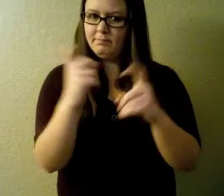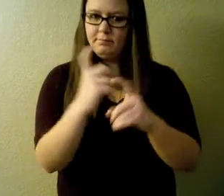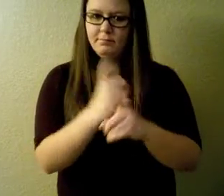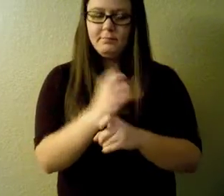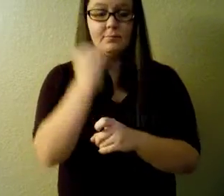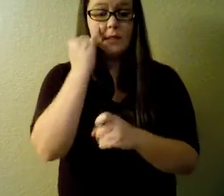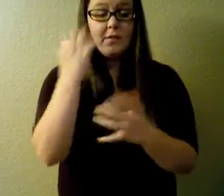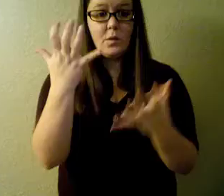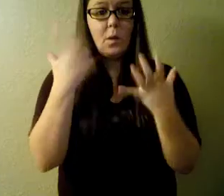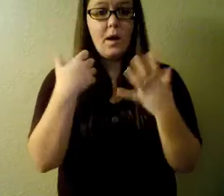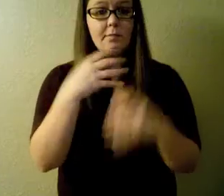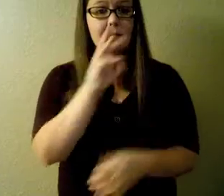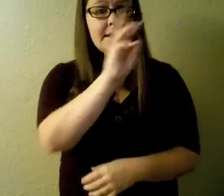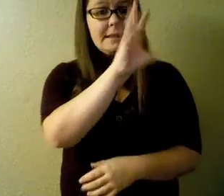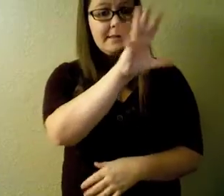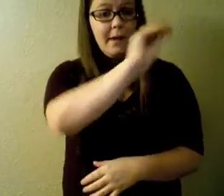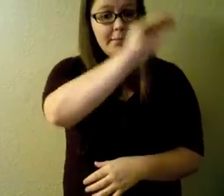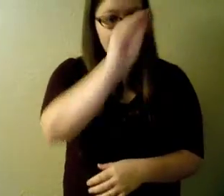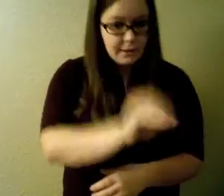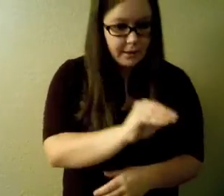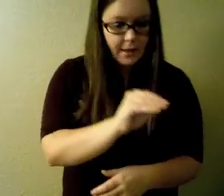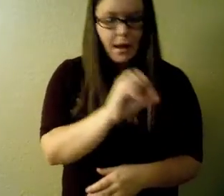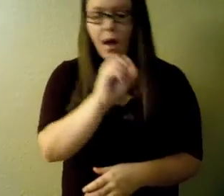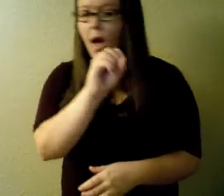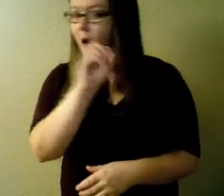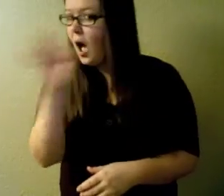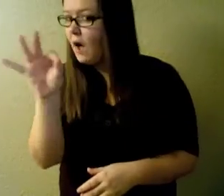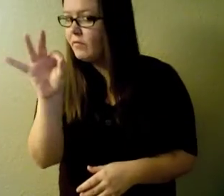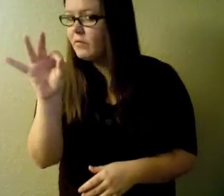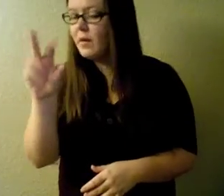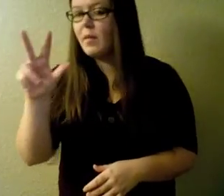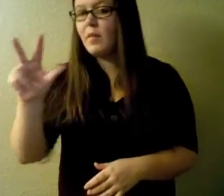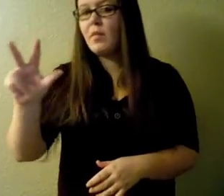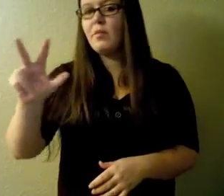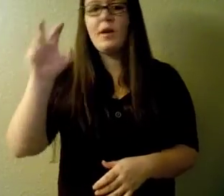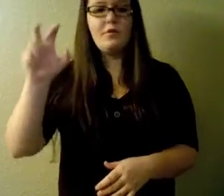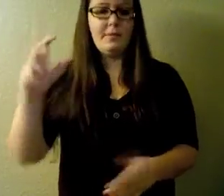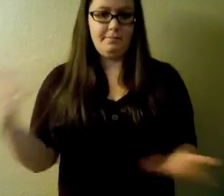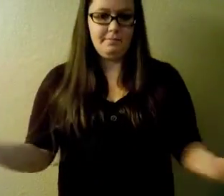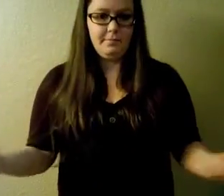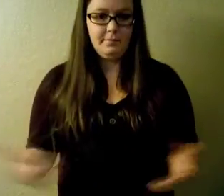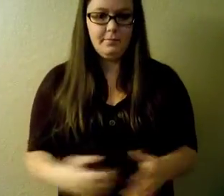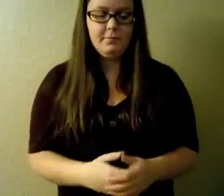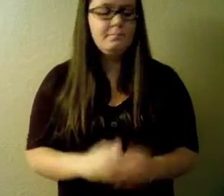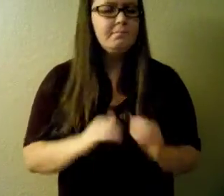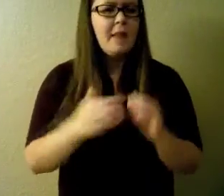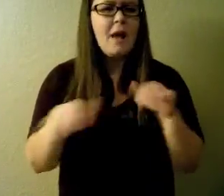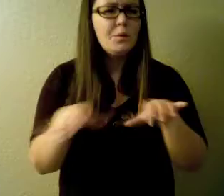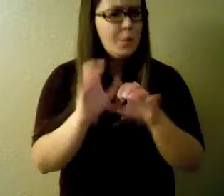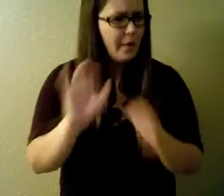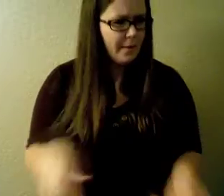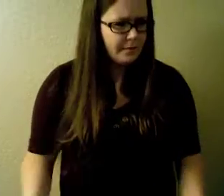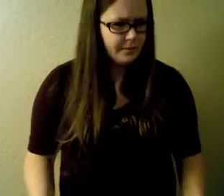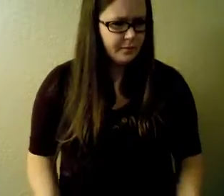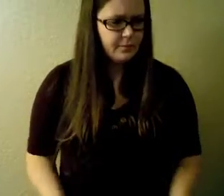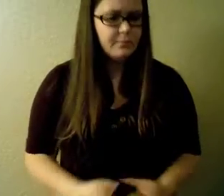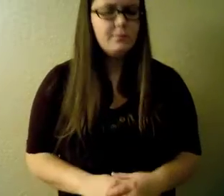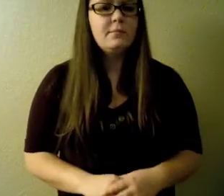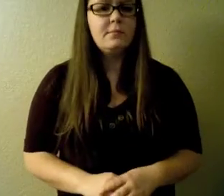65% of 300? How would we do that? Well, again,